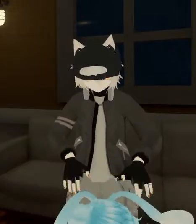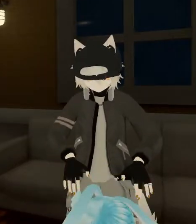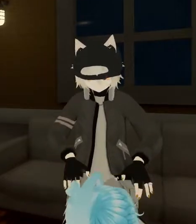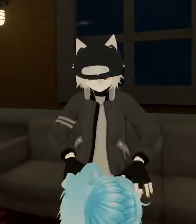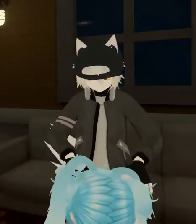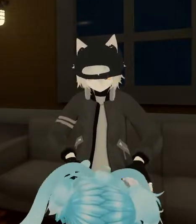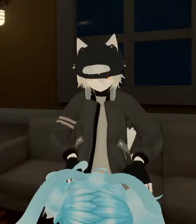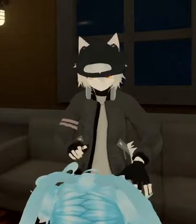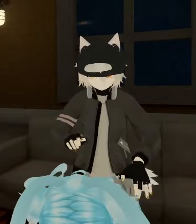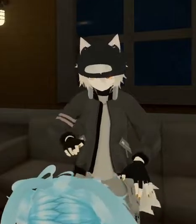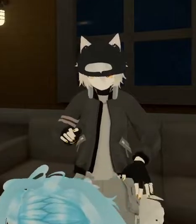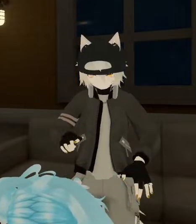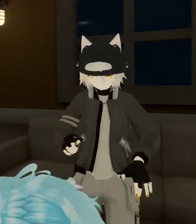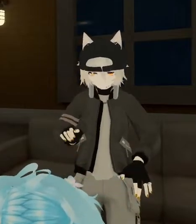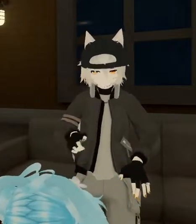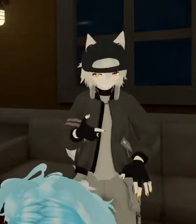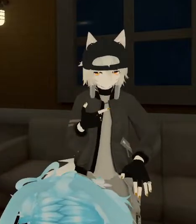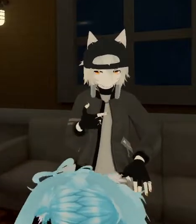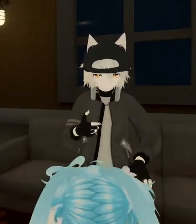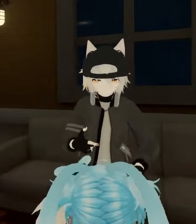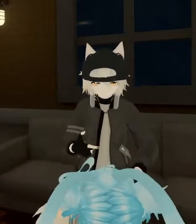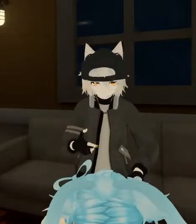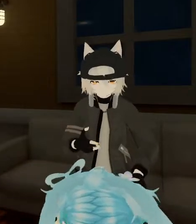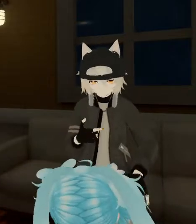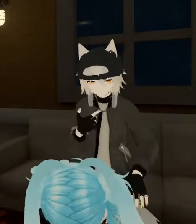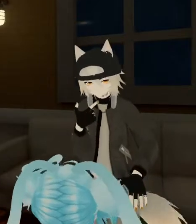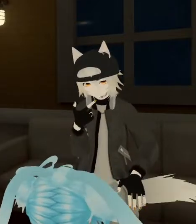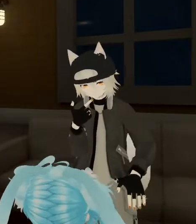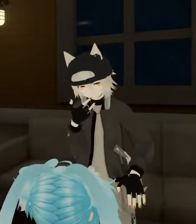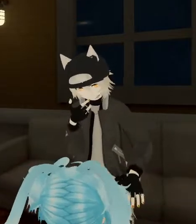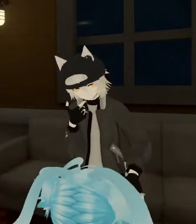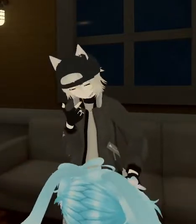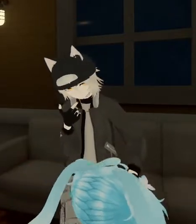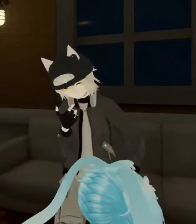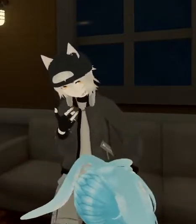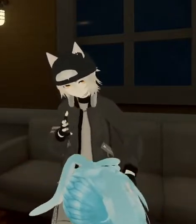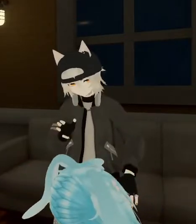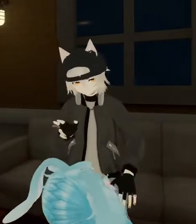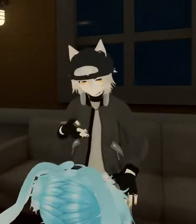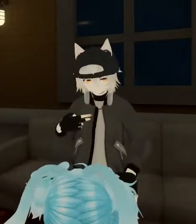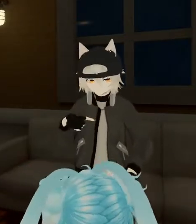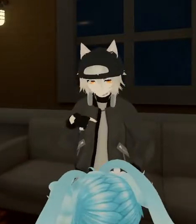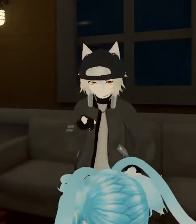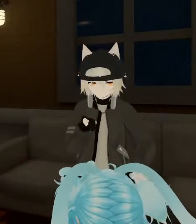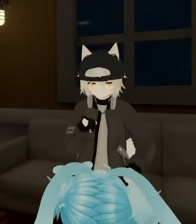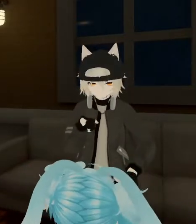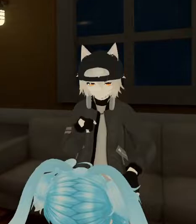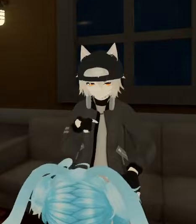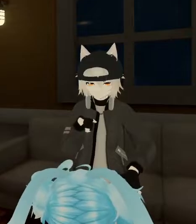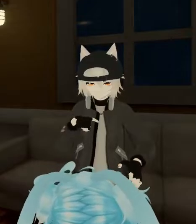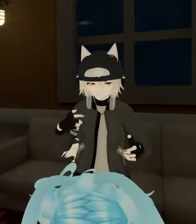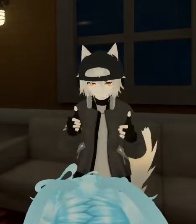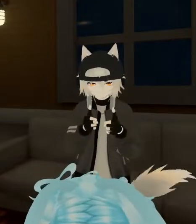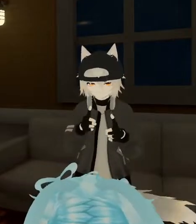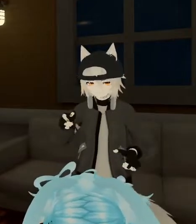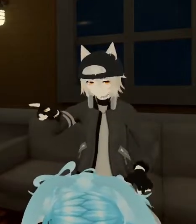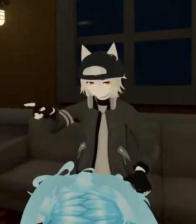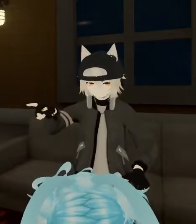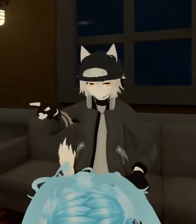join. So another thing is Oh. sign Oh, and okay. language. I'm looking on here. It says So full. language, you have. I was trying to invite my 2L friend, but I shapes, couldn't. and